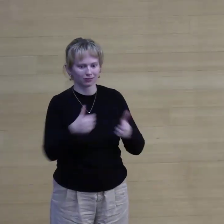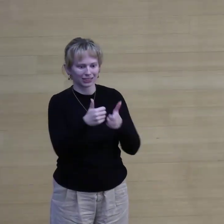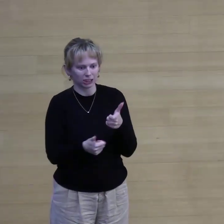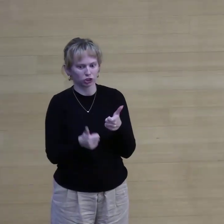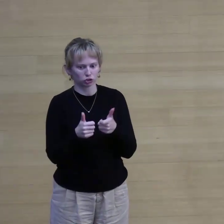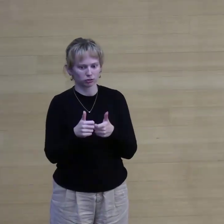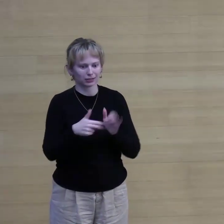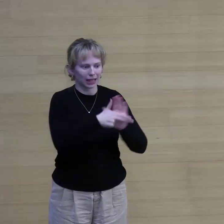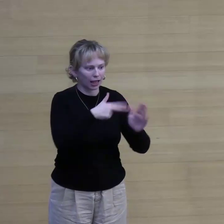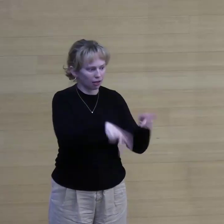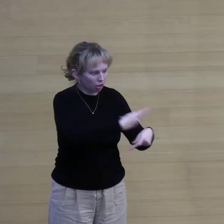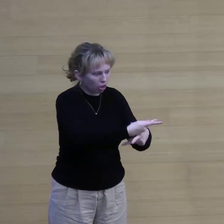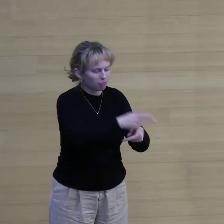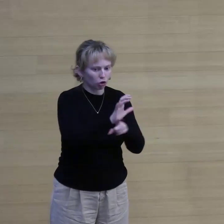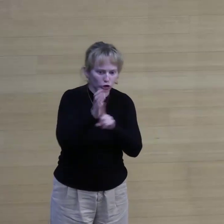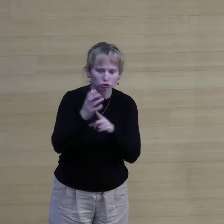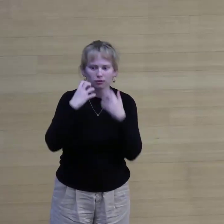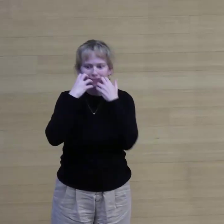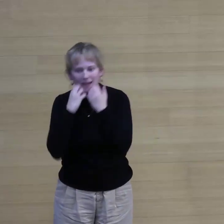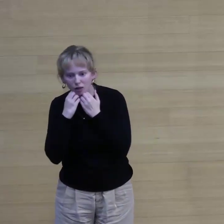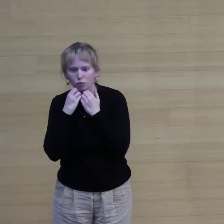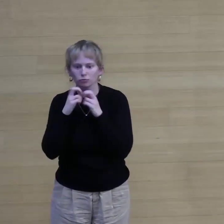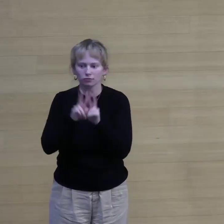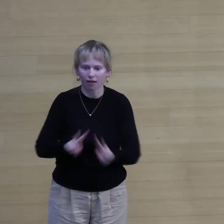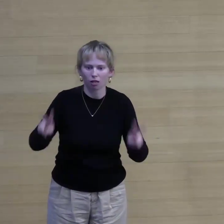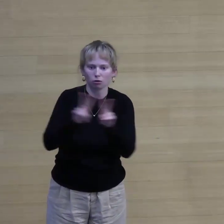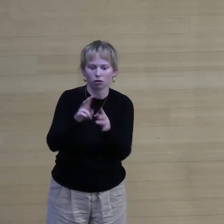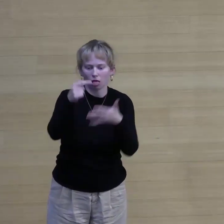by diagnosis type, by culture, by values, etc.